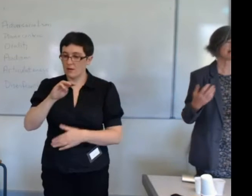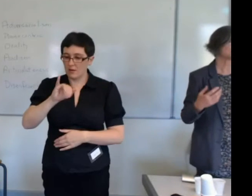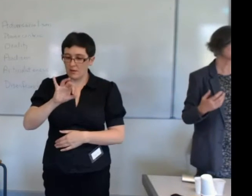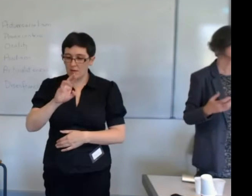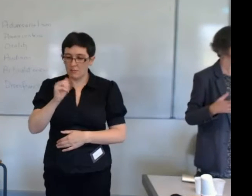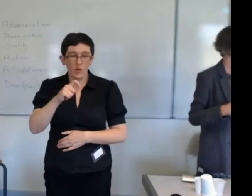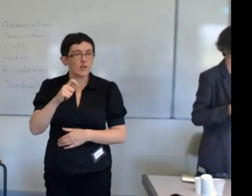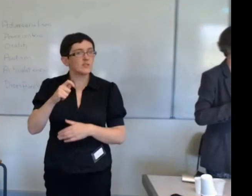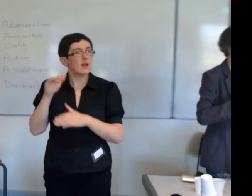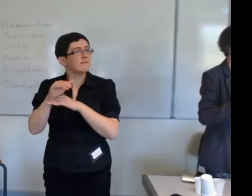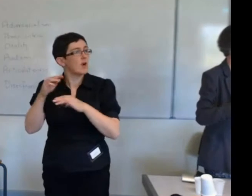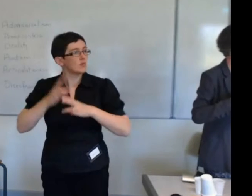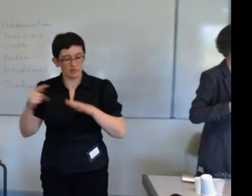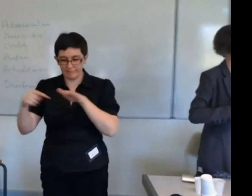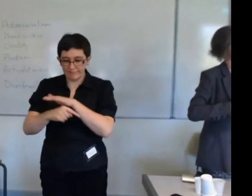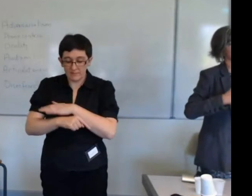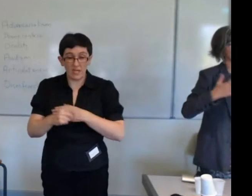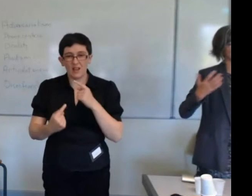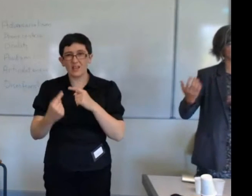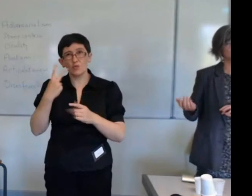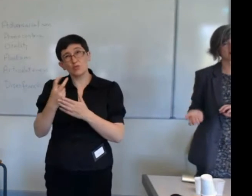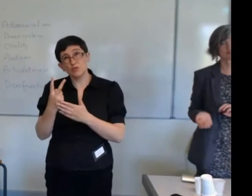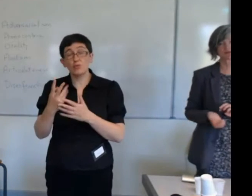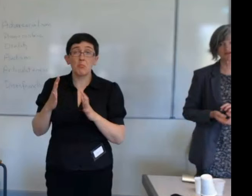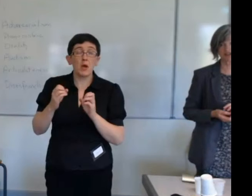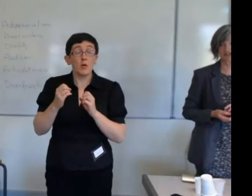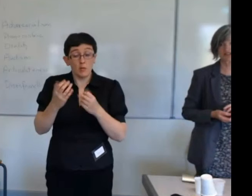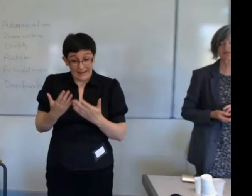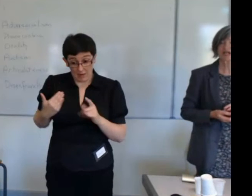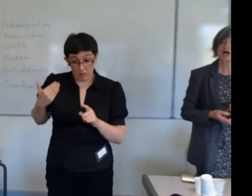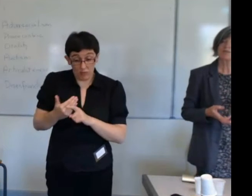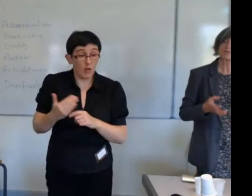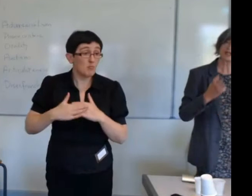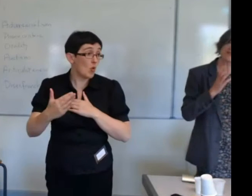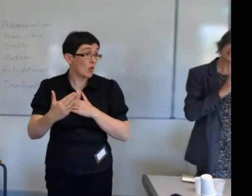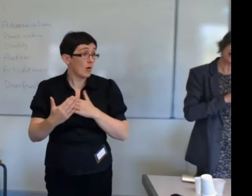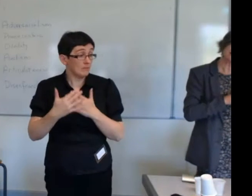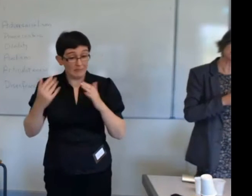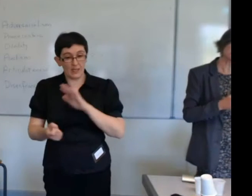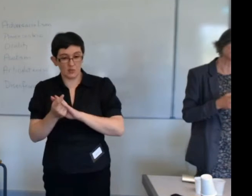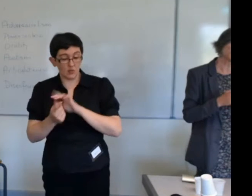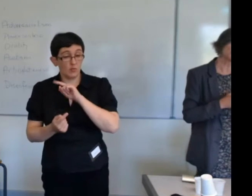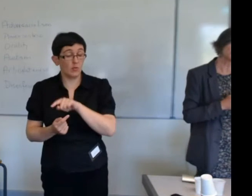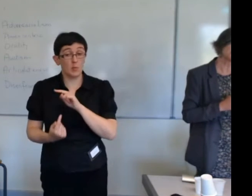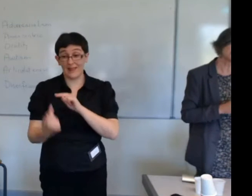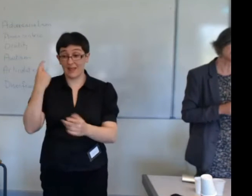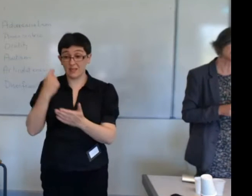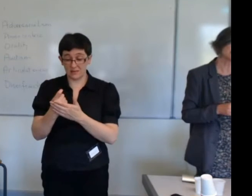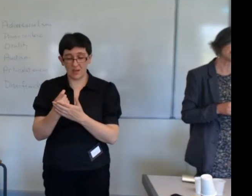in 2002, it was less of an issue than it has been over the last number of years. But even at that stage, what we could see is in